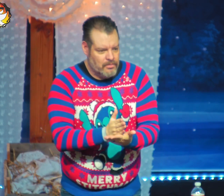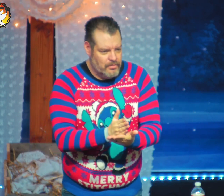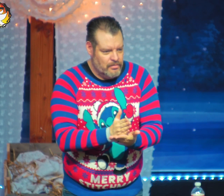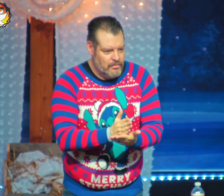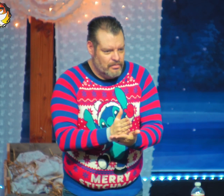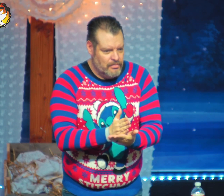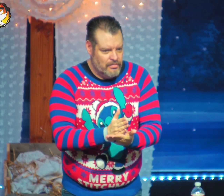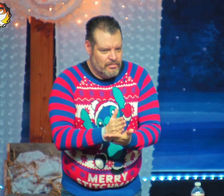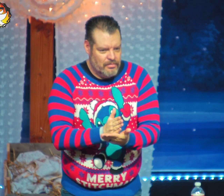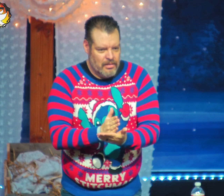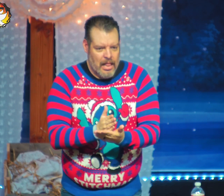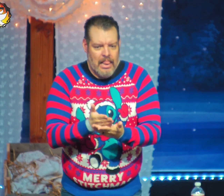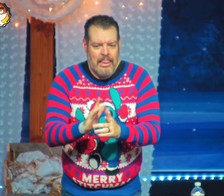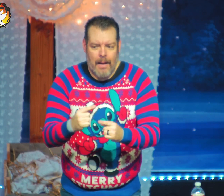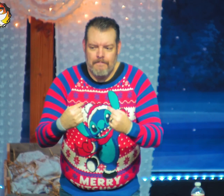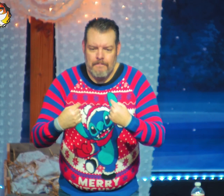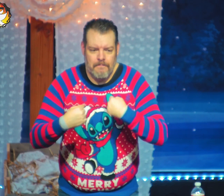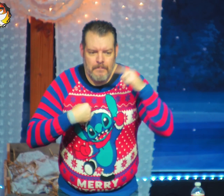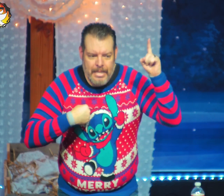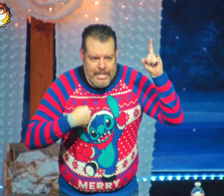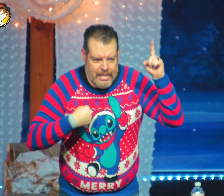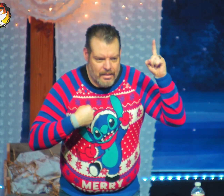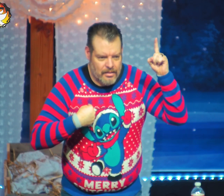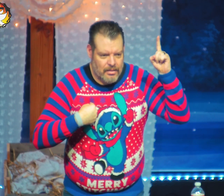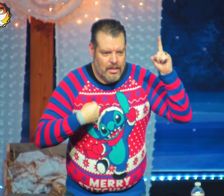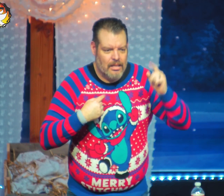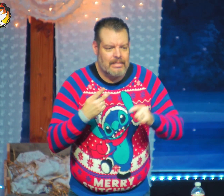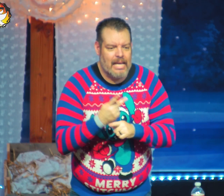is he says to take control of your thoughts.